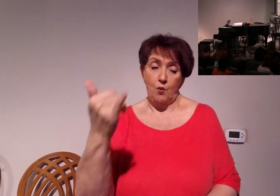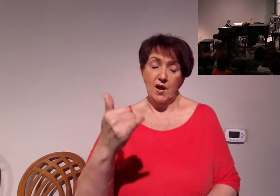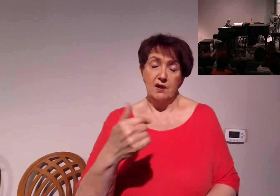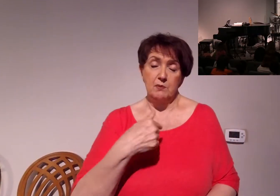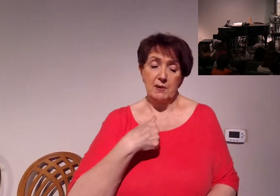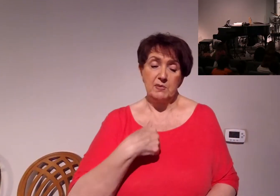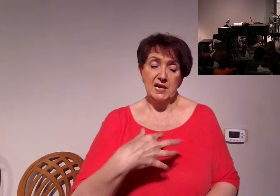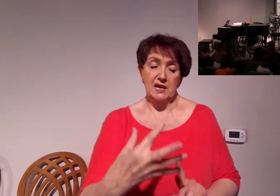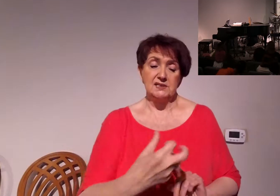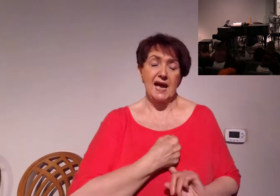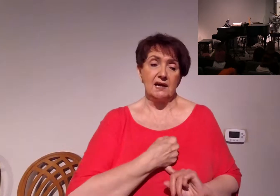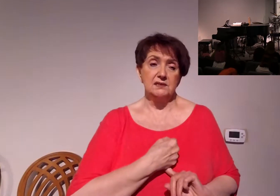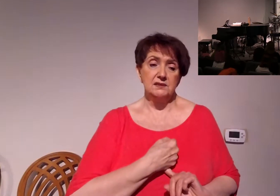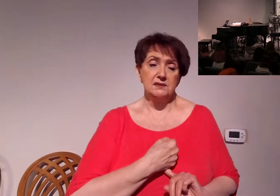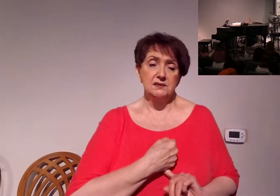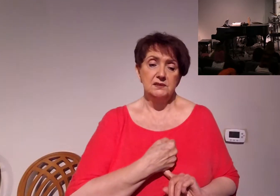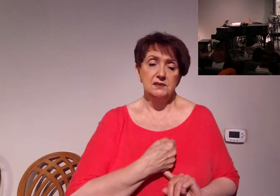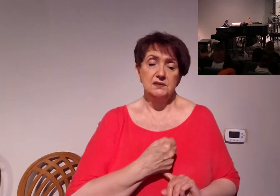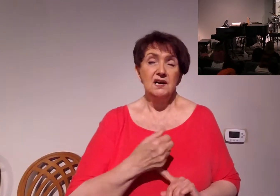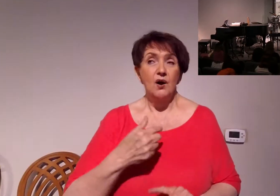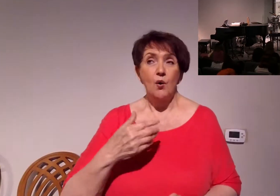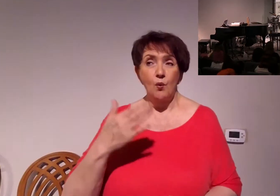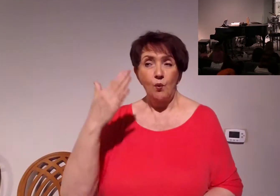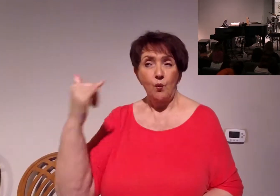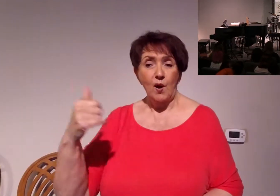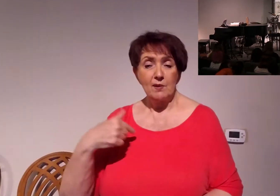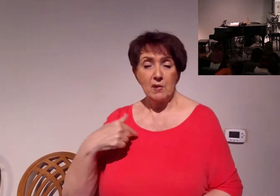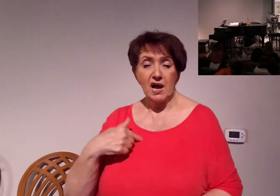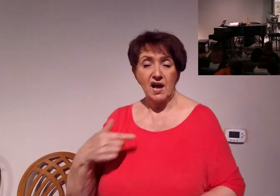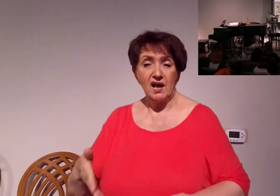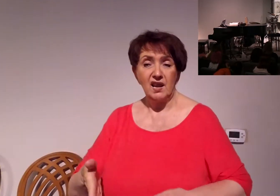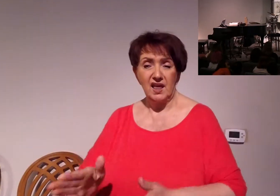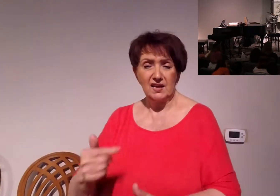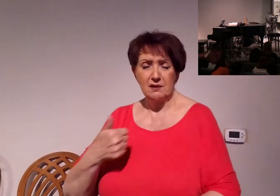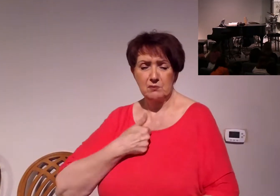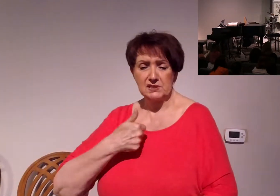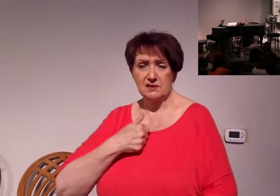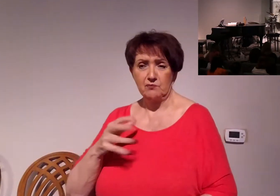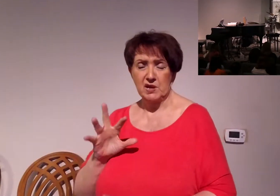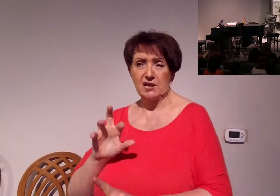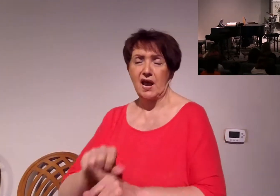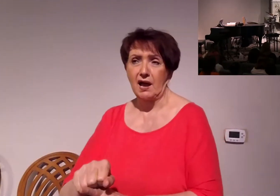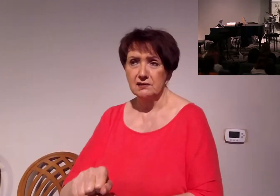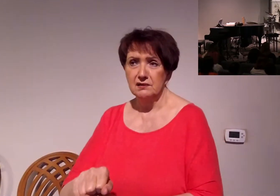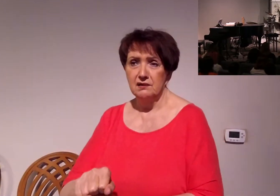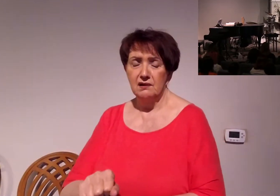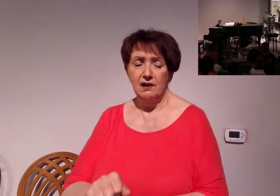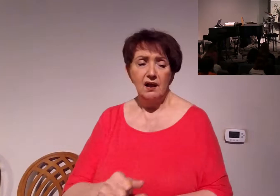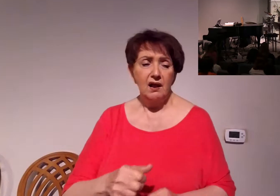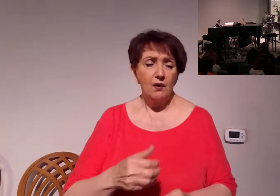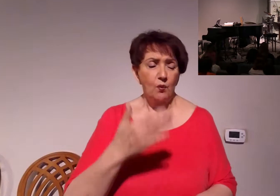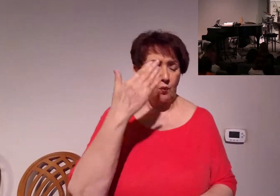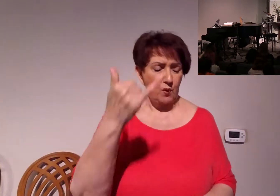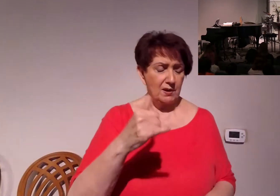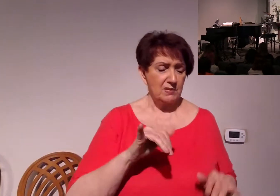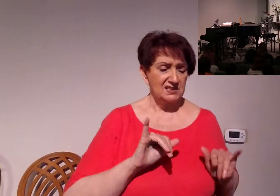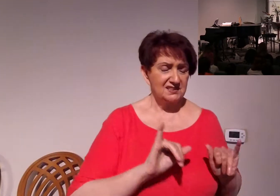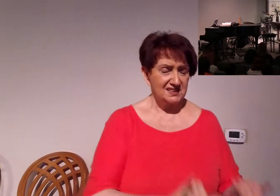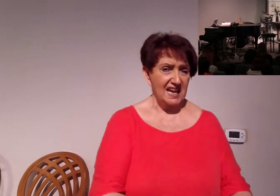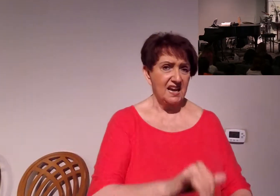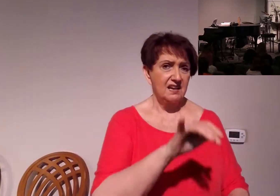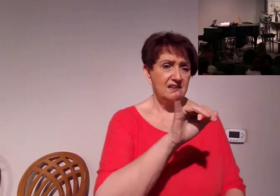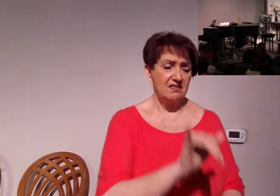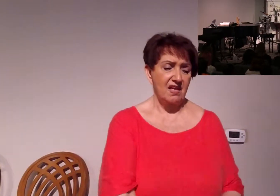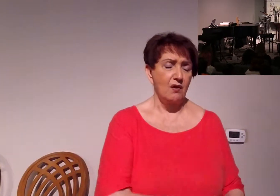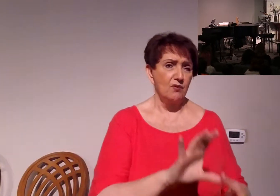attacked? Why am I allowing myself to be attacked? Why am I staying in a relationship that is so unhealthy for me?